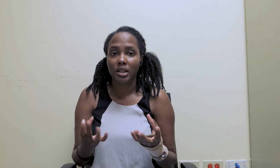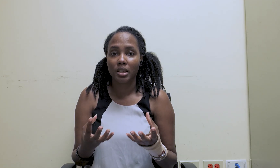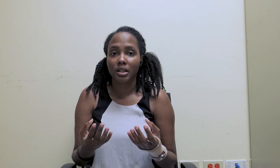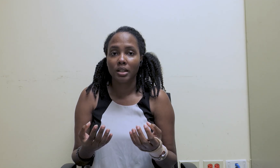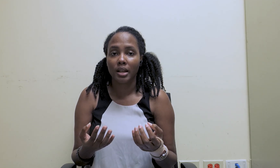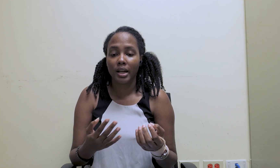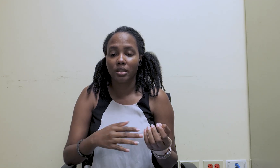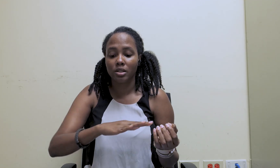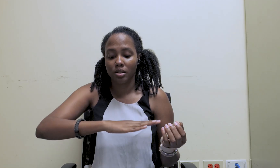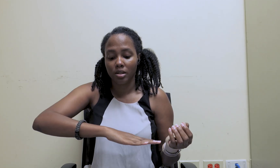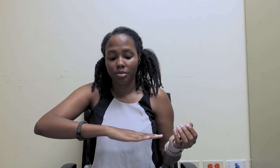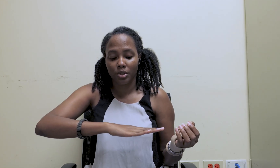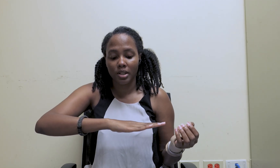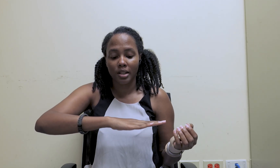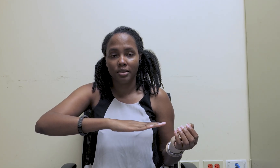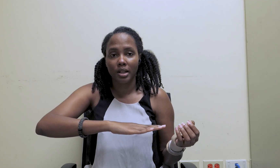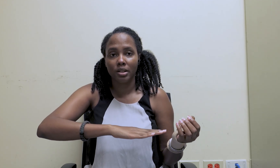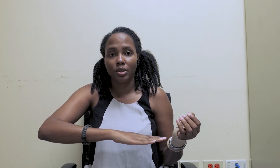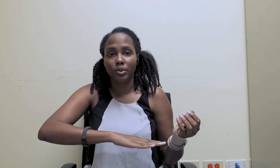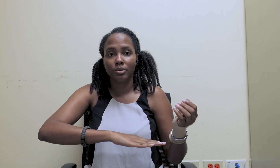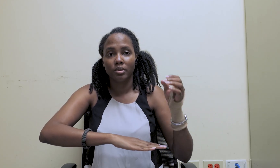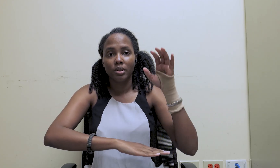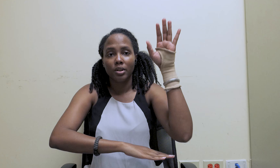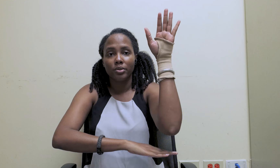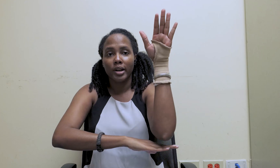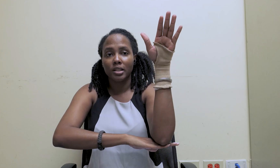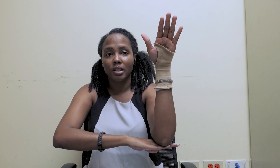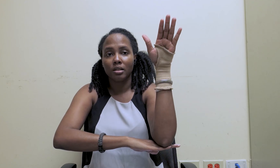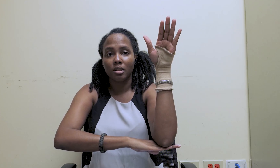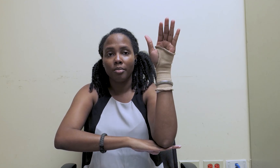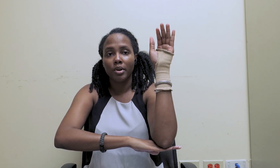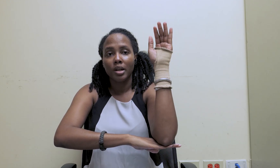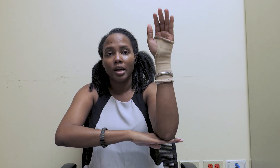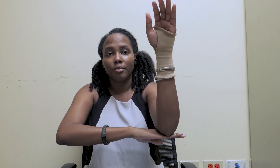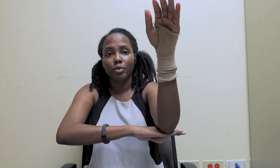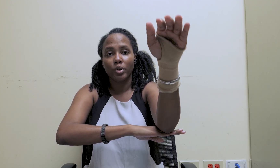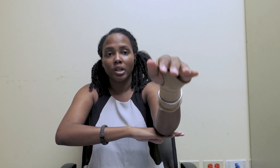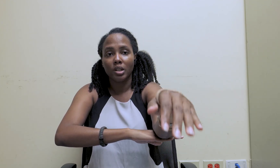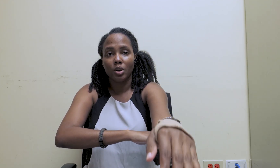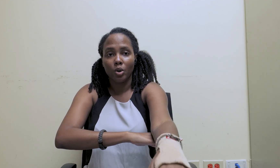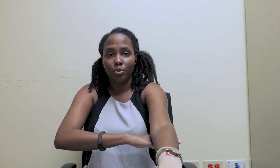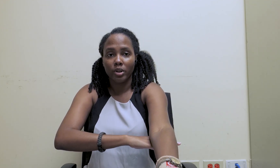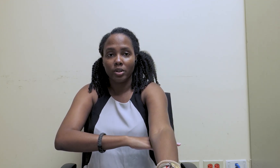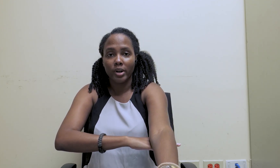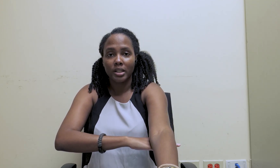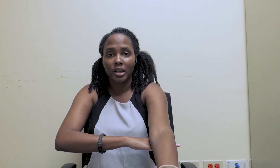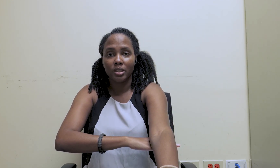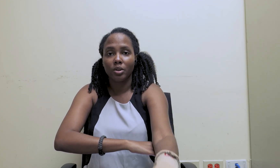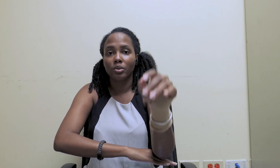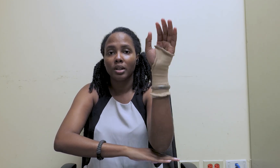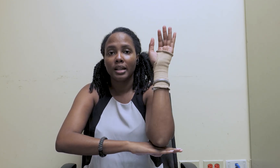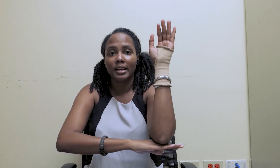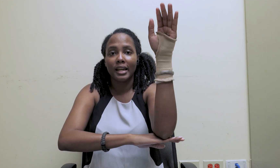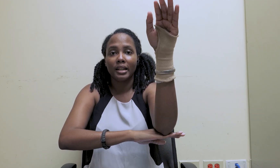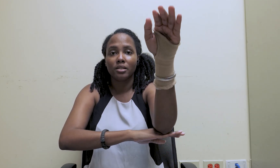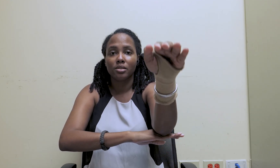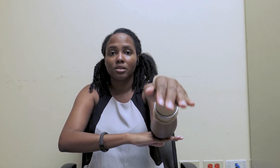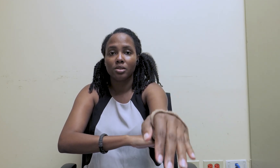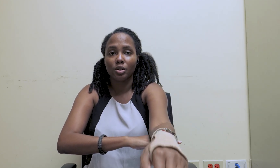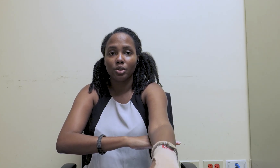Many nights, put your left hand down, right hand on top, and bring it down. Bring the right hand down. Nights, sun